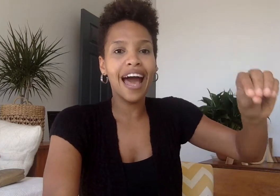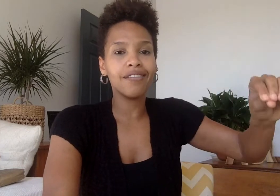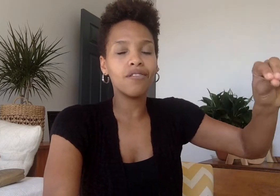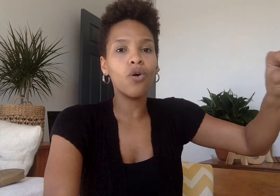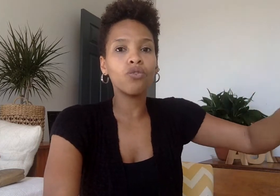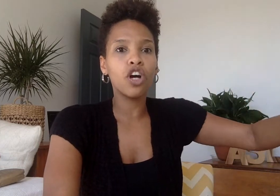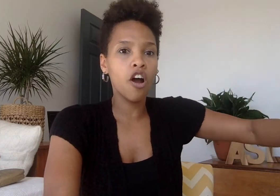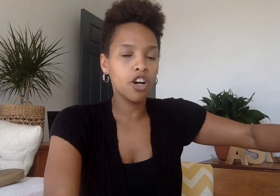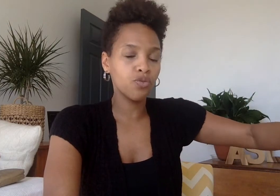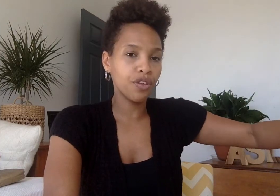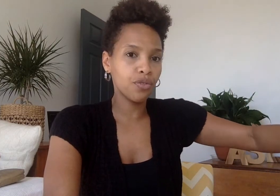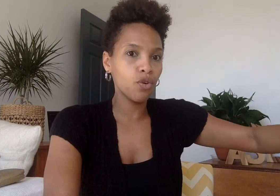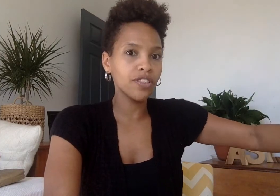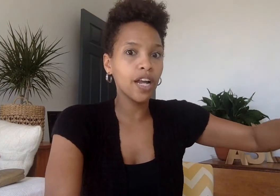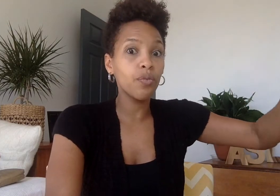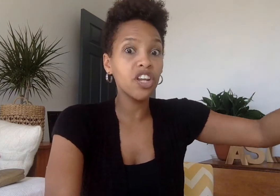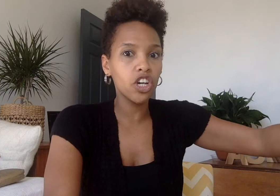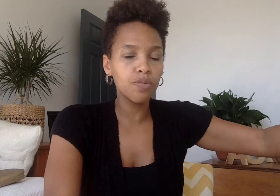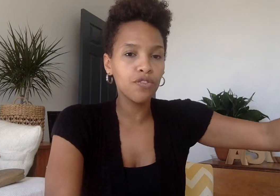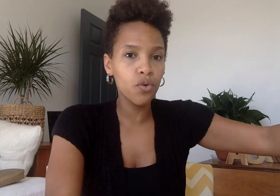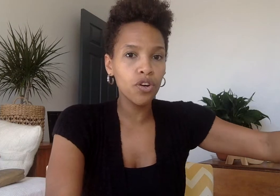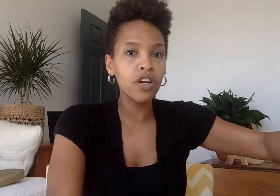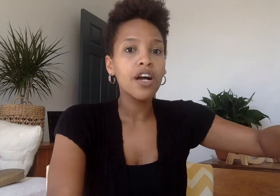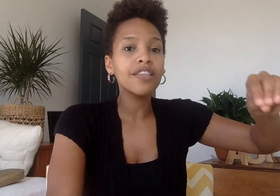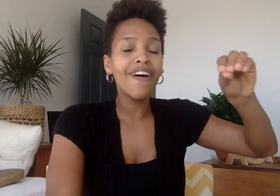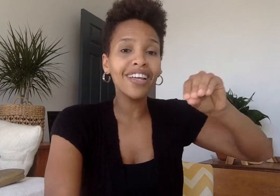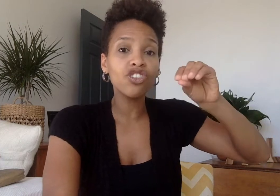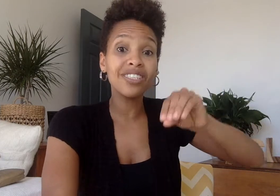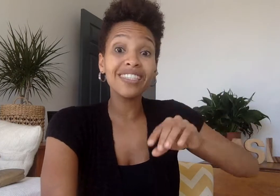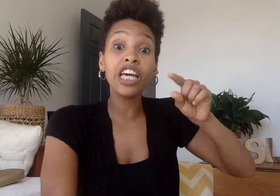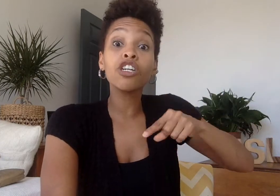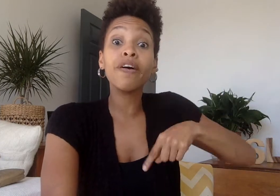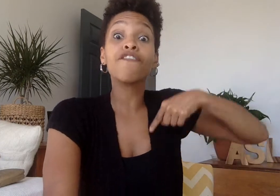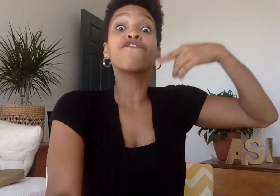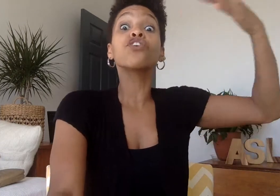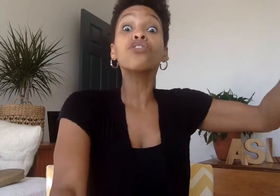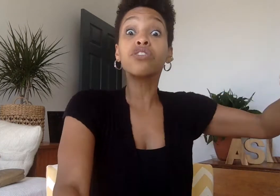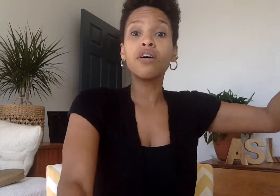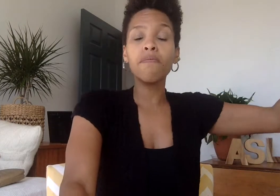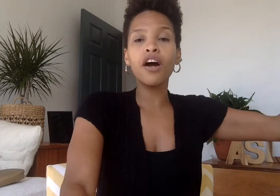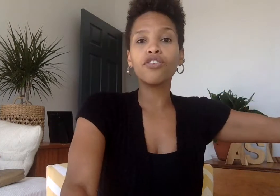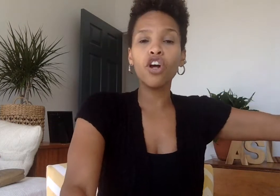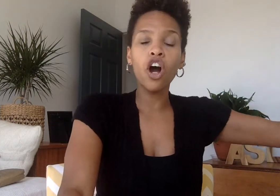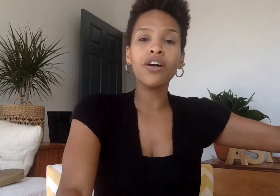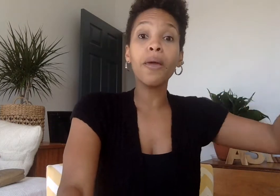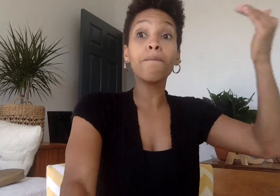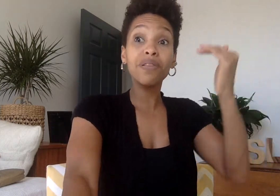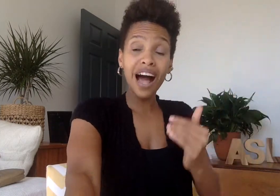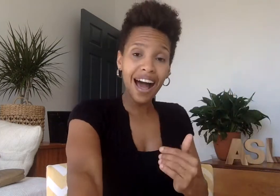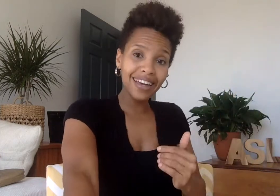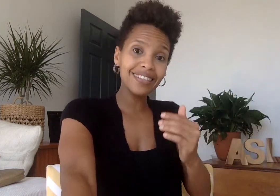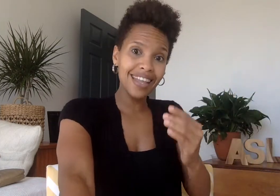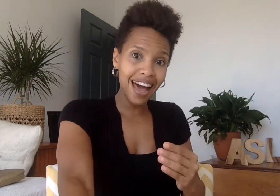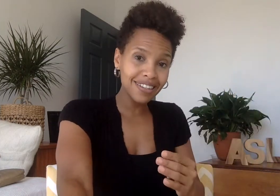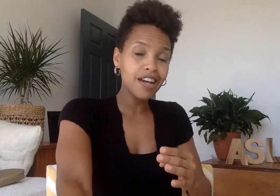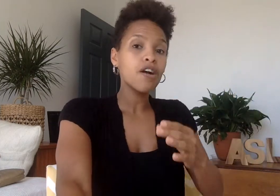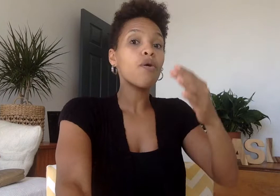had old cars with roll down windows before, the fact that she says it was my first modern car implies that